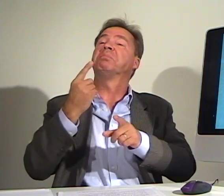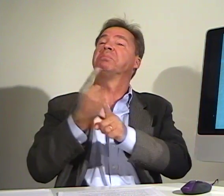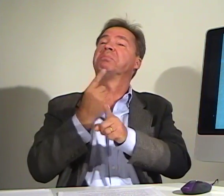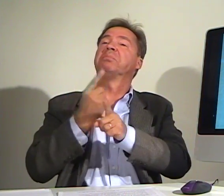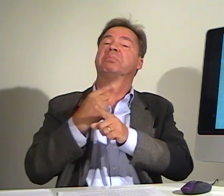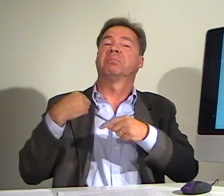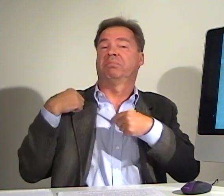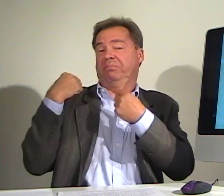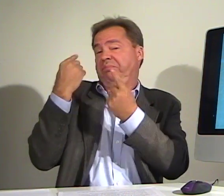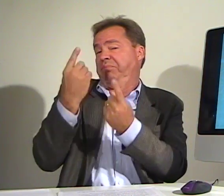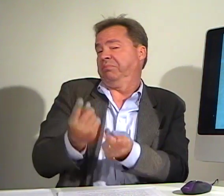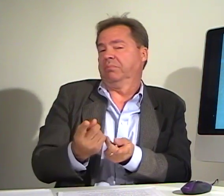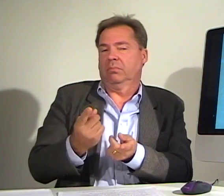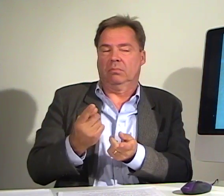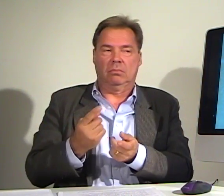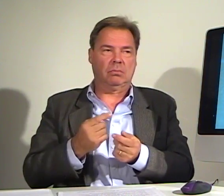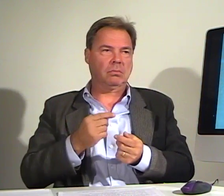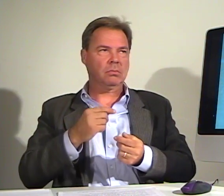And basically, it says